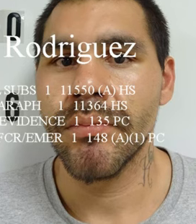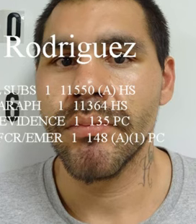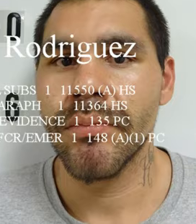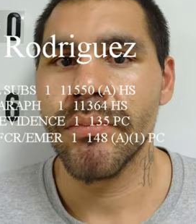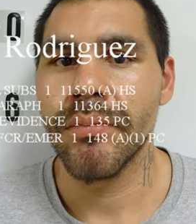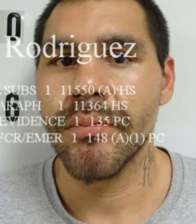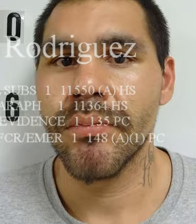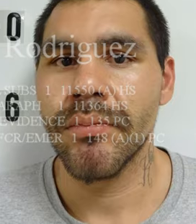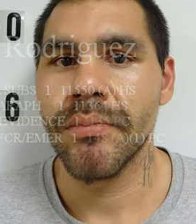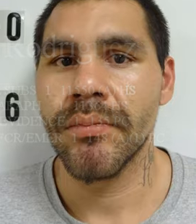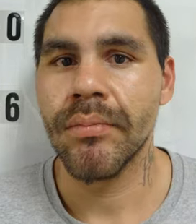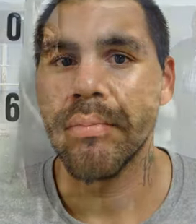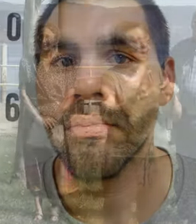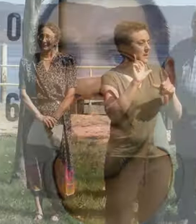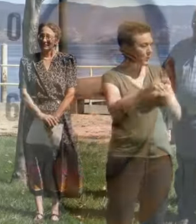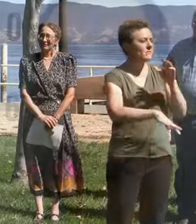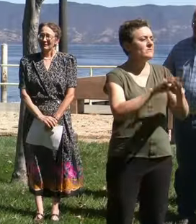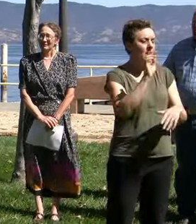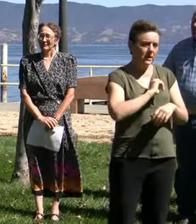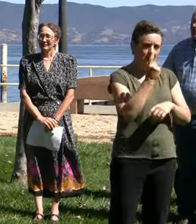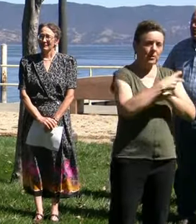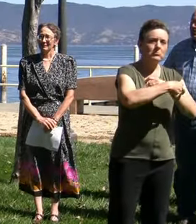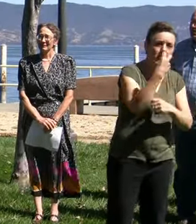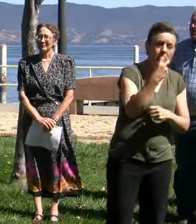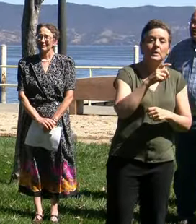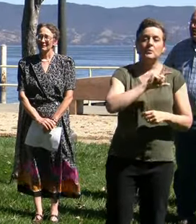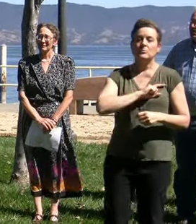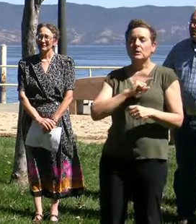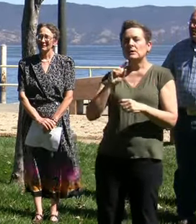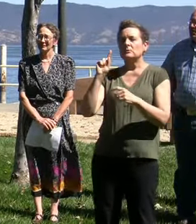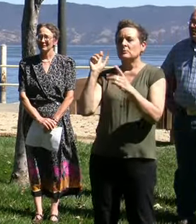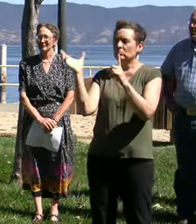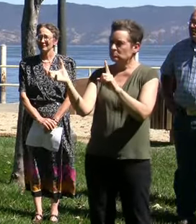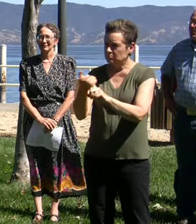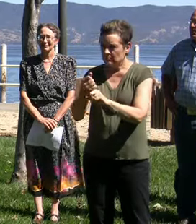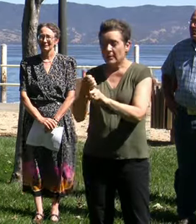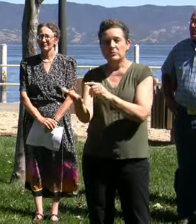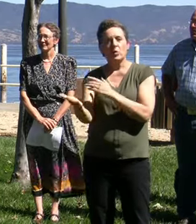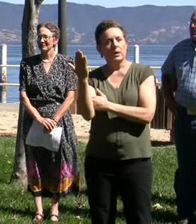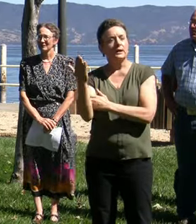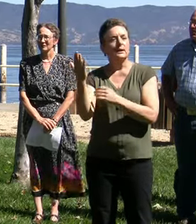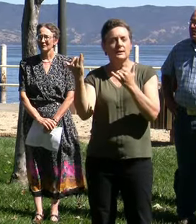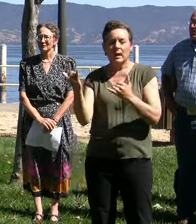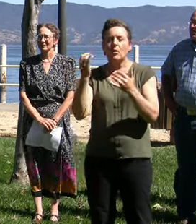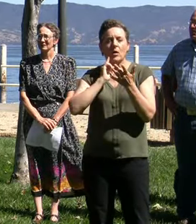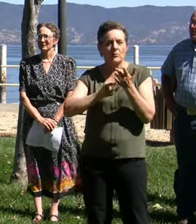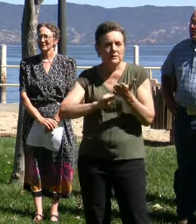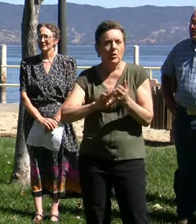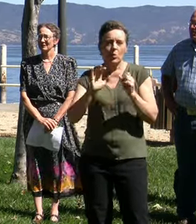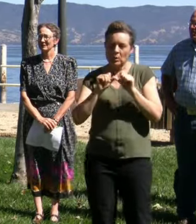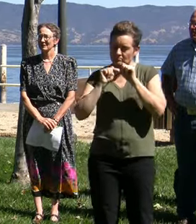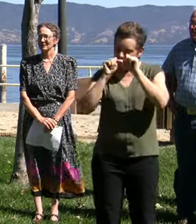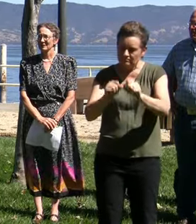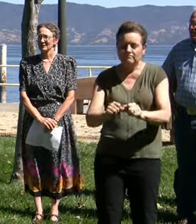reported burglarized. Our deputies contacted him and took him into custody for several violations this morning, and our investigation is going to